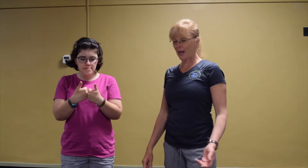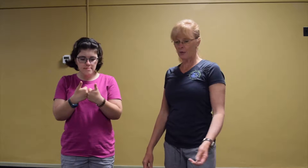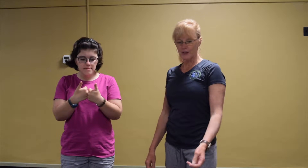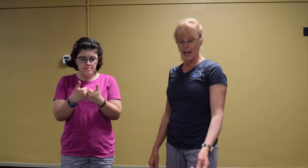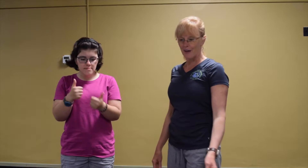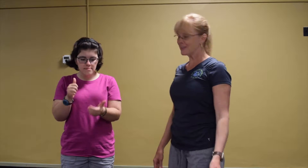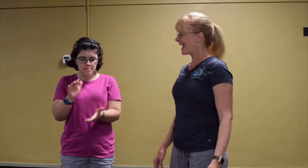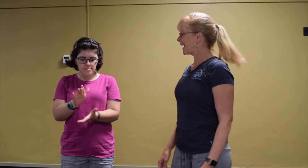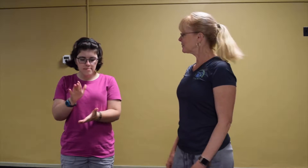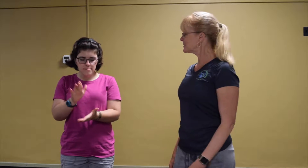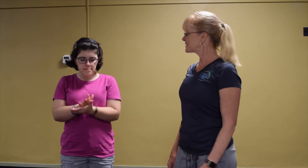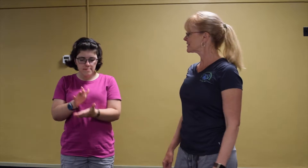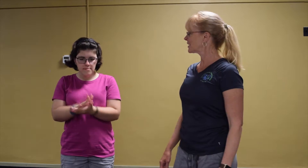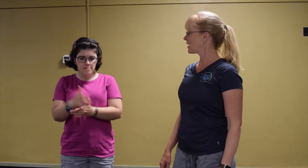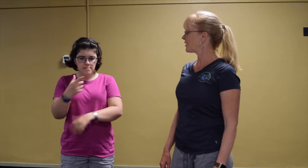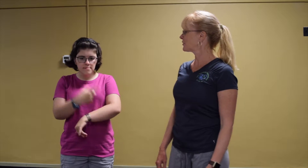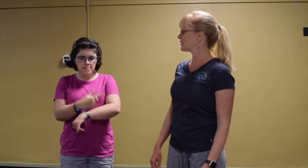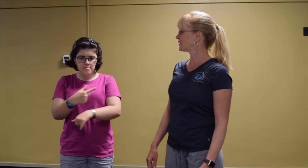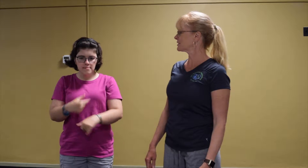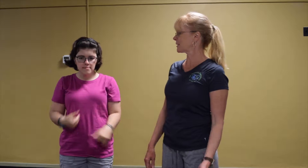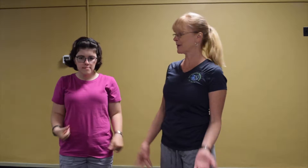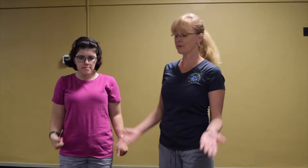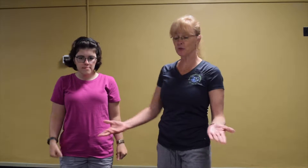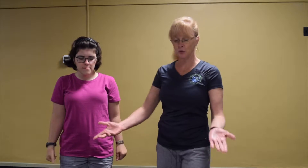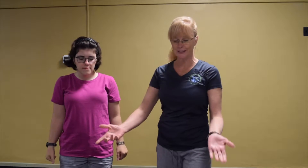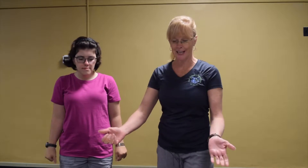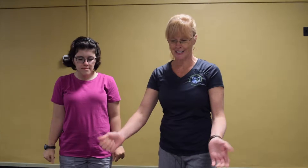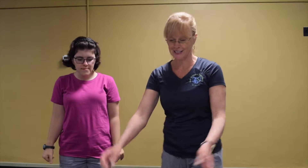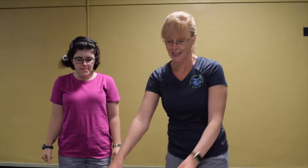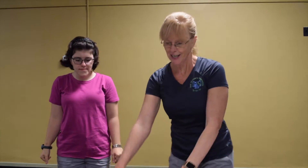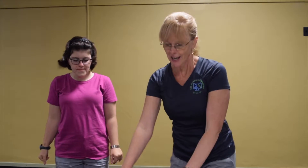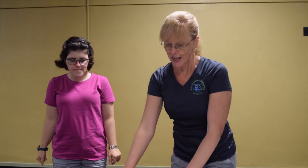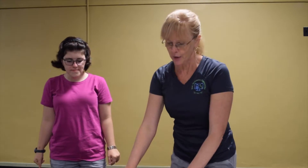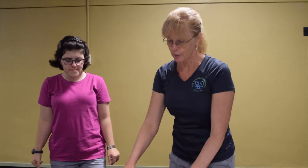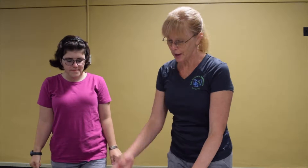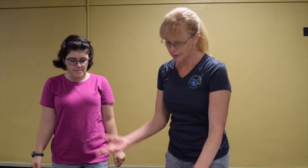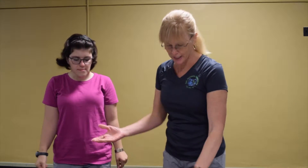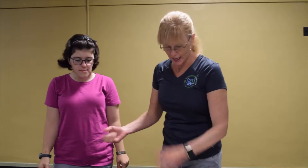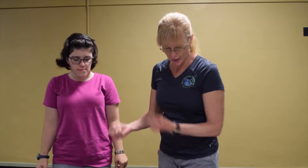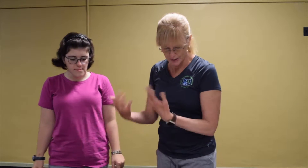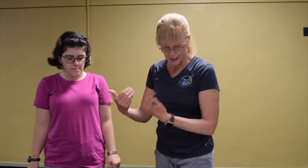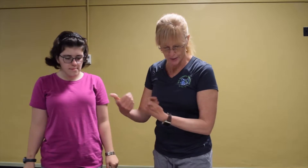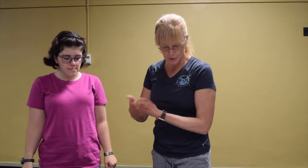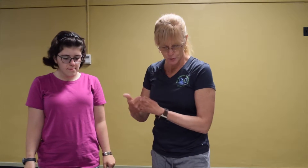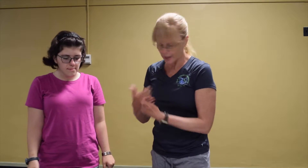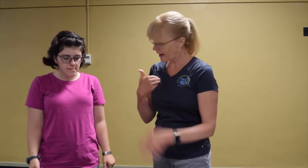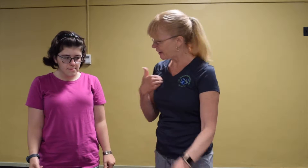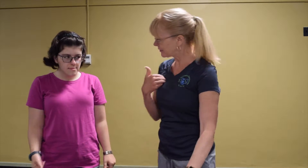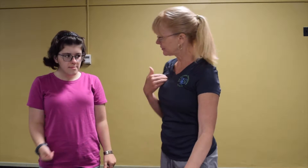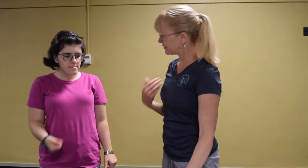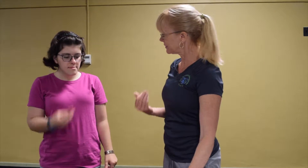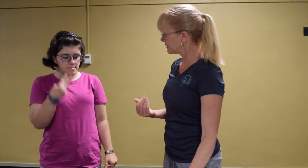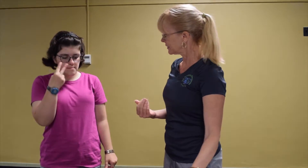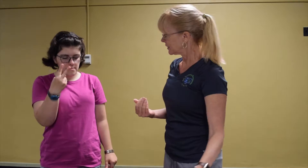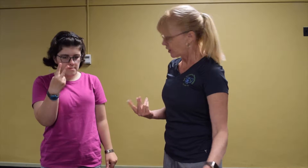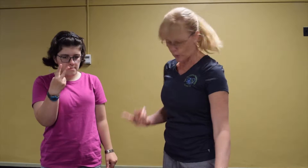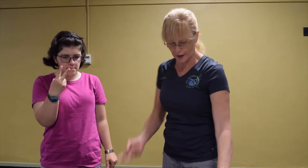Now we're going to have games for the topic of school days. And how many games do we have? We have